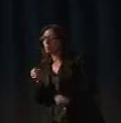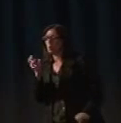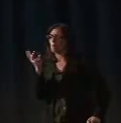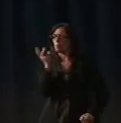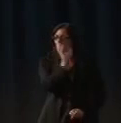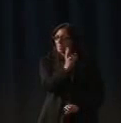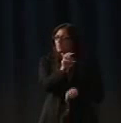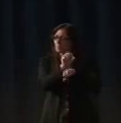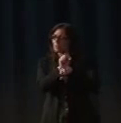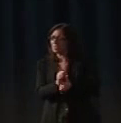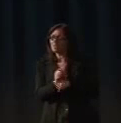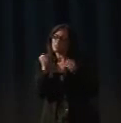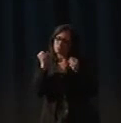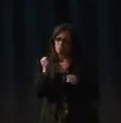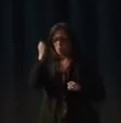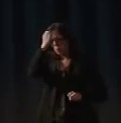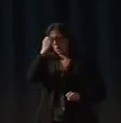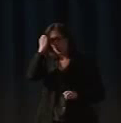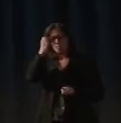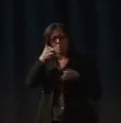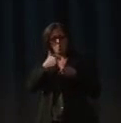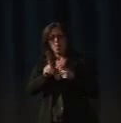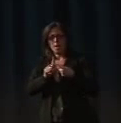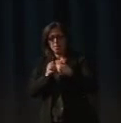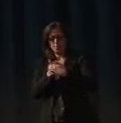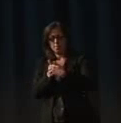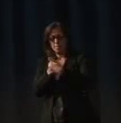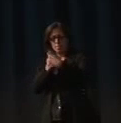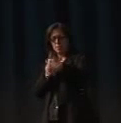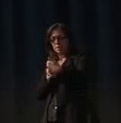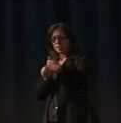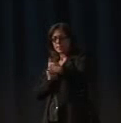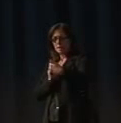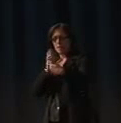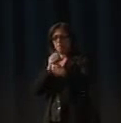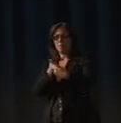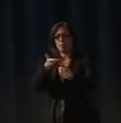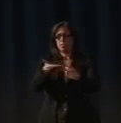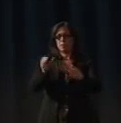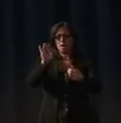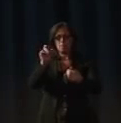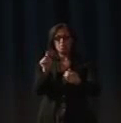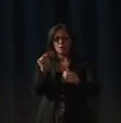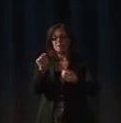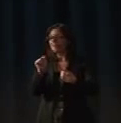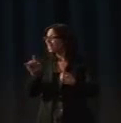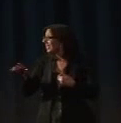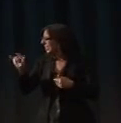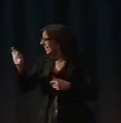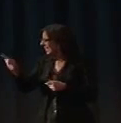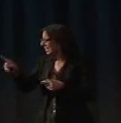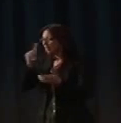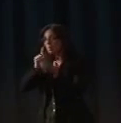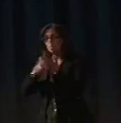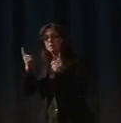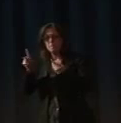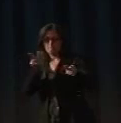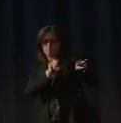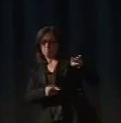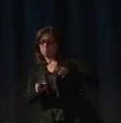that's this idea that there is a subject watching an object, which is a very bizarre thing if you think of it, because it's never the situation except